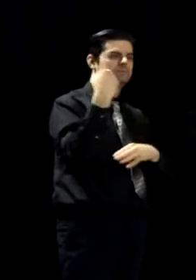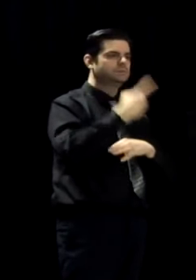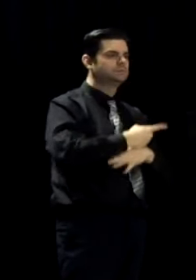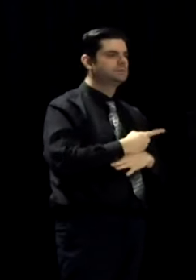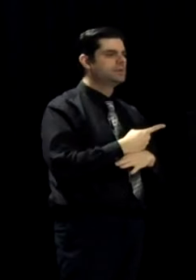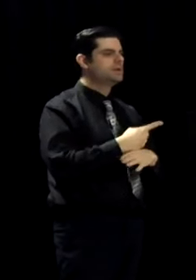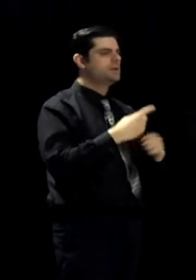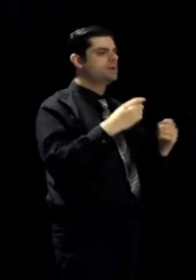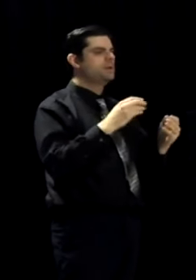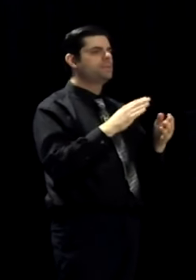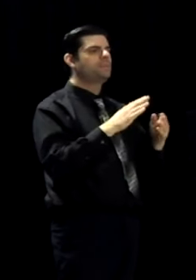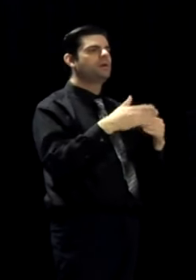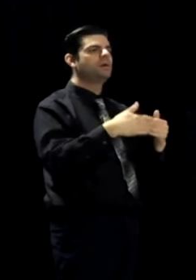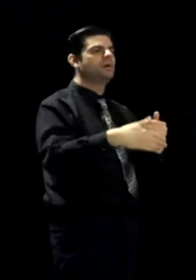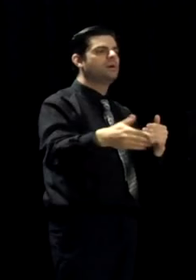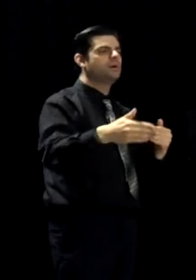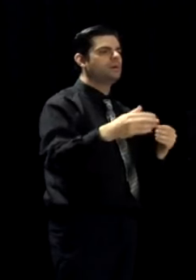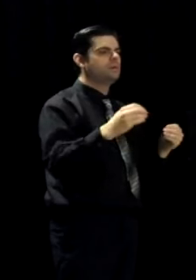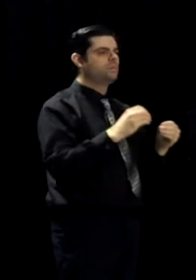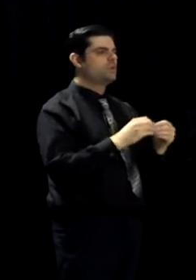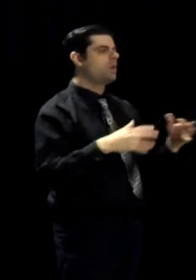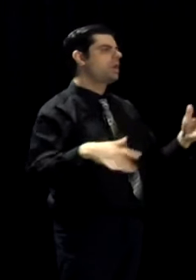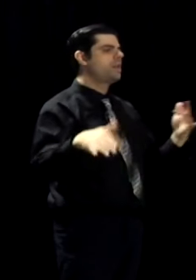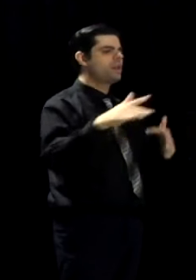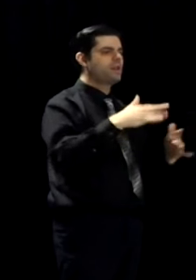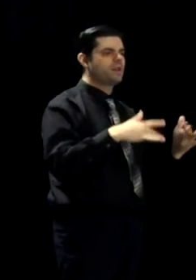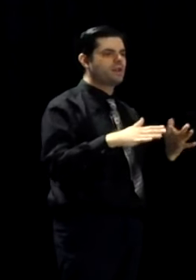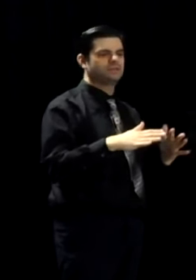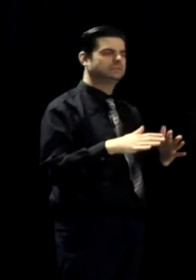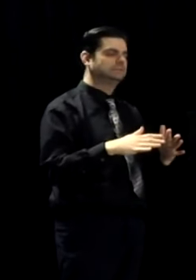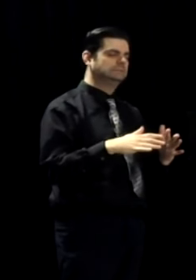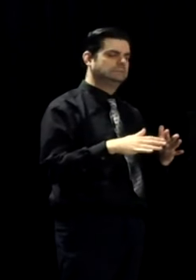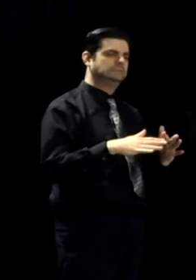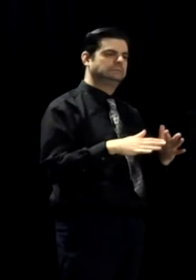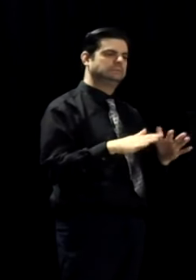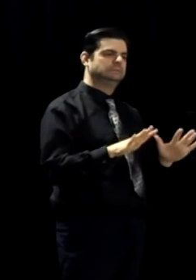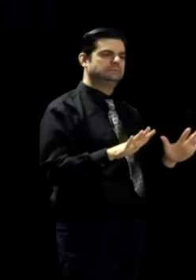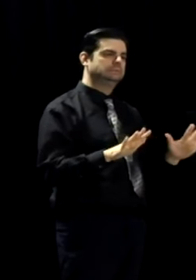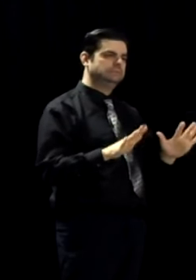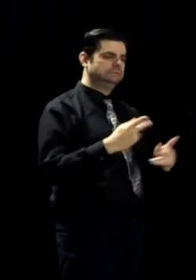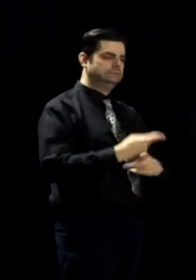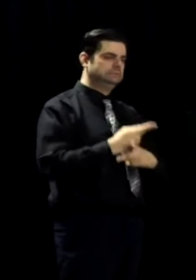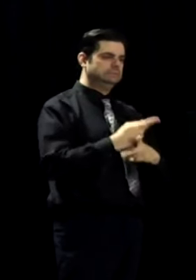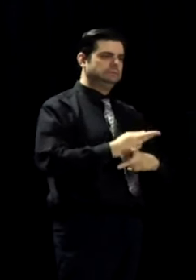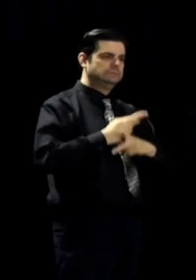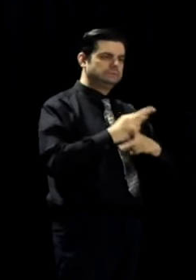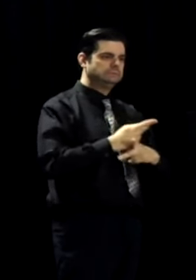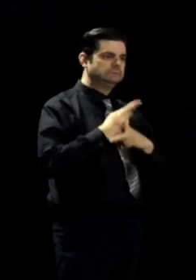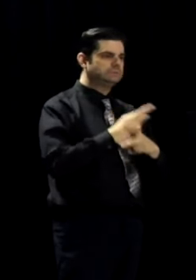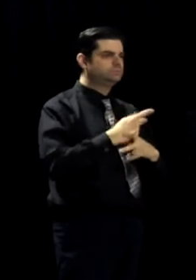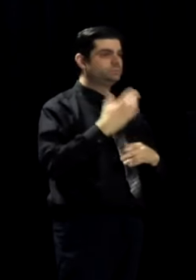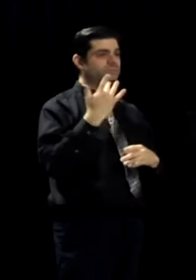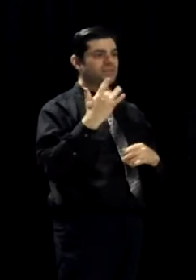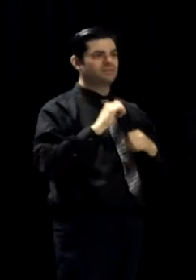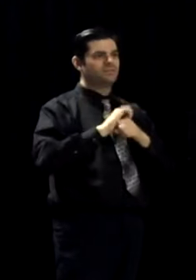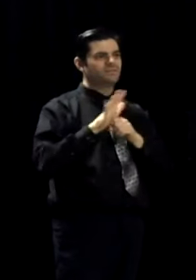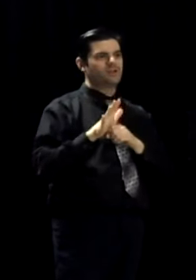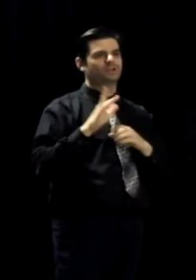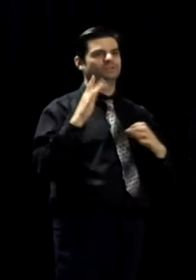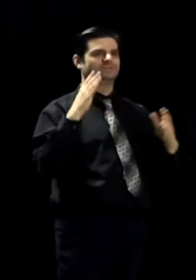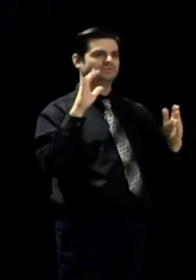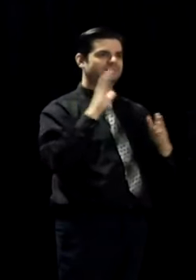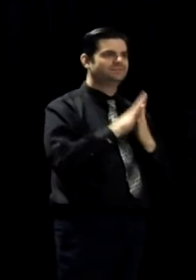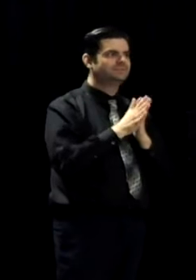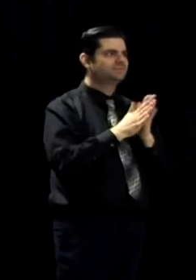together, more people interacting, and that will create more opportunities for the virus to spread. We need to be able